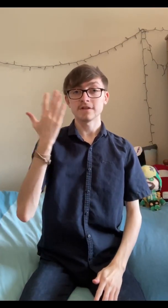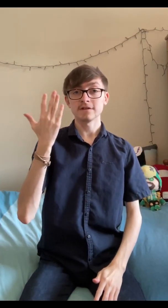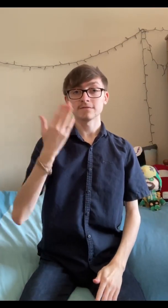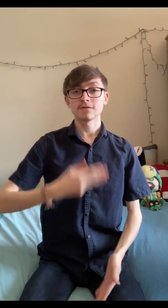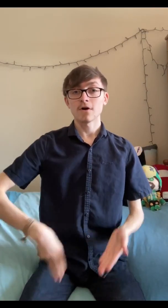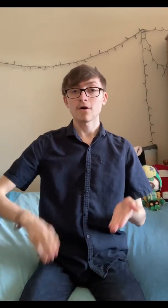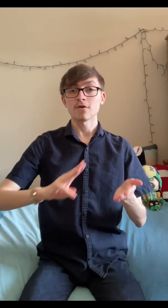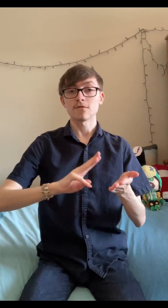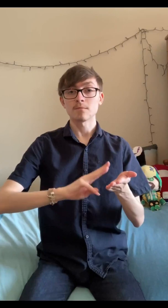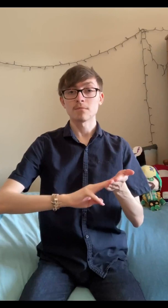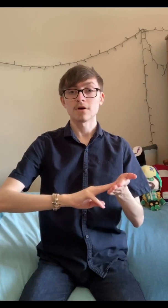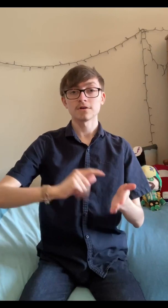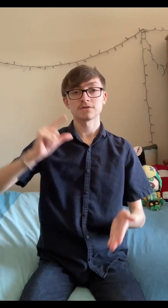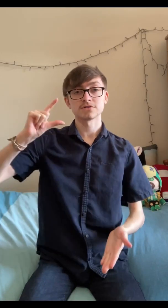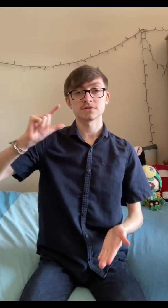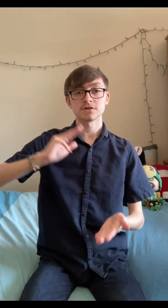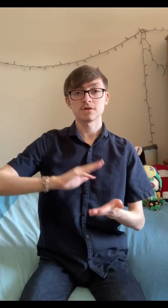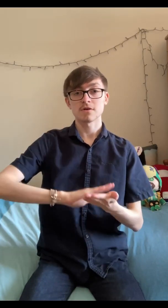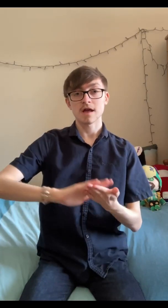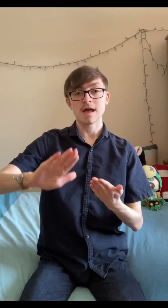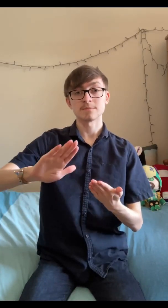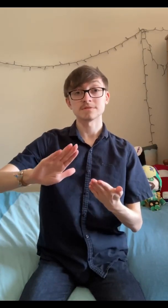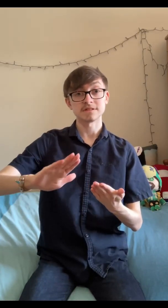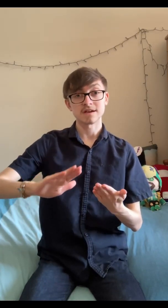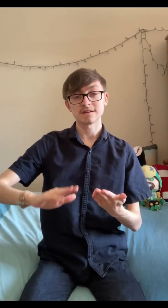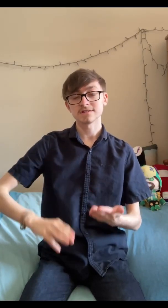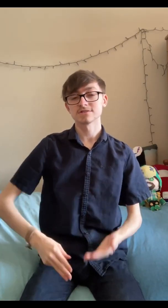15th of March, MCH,